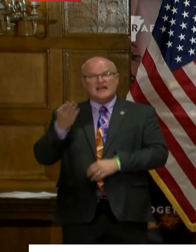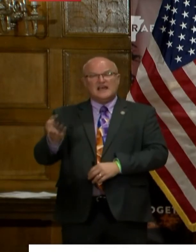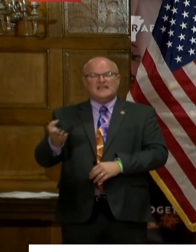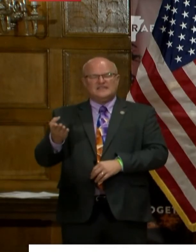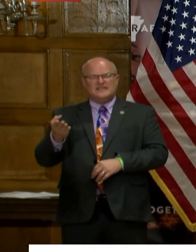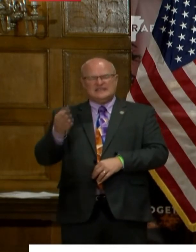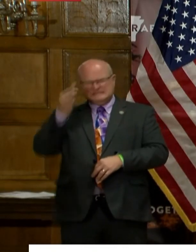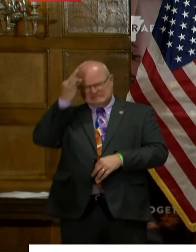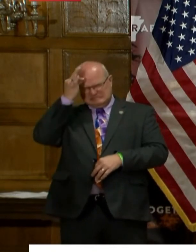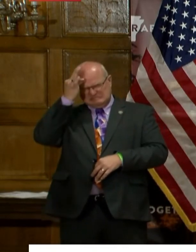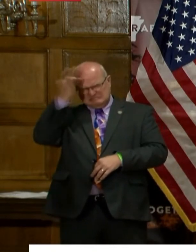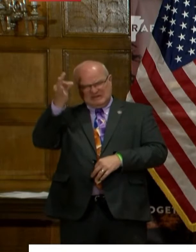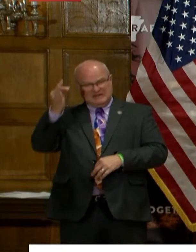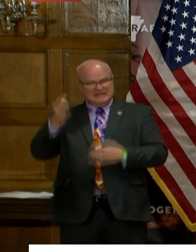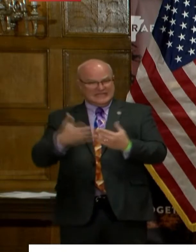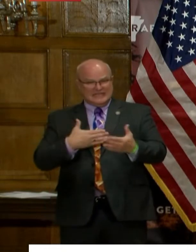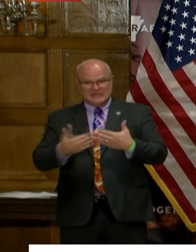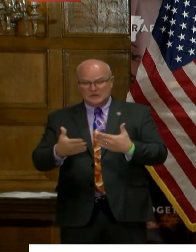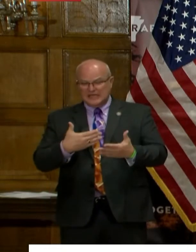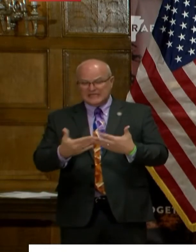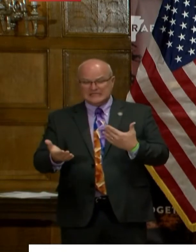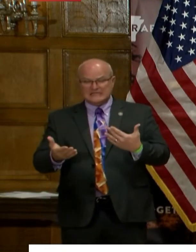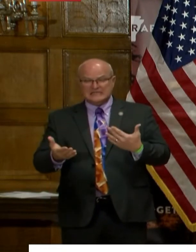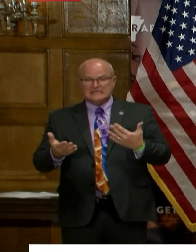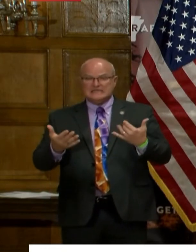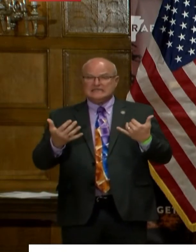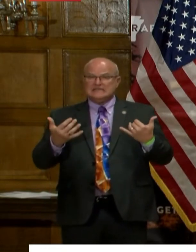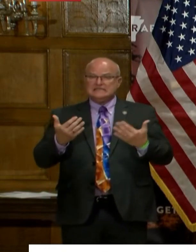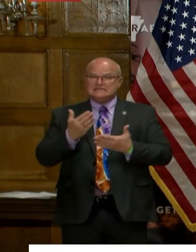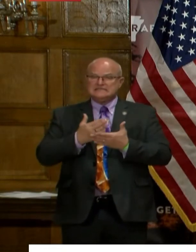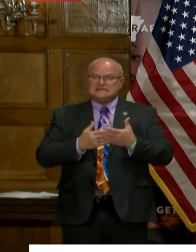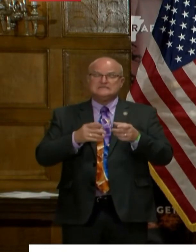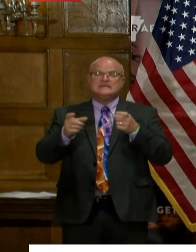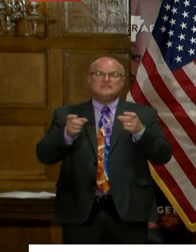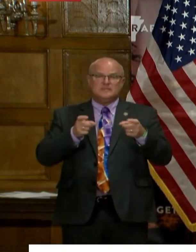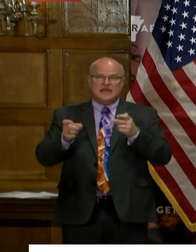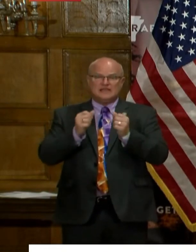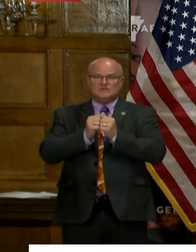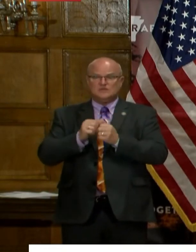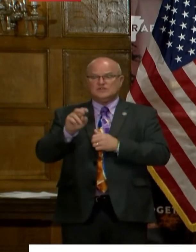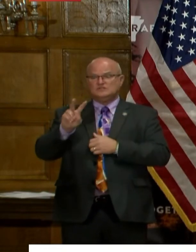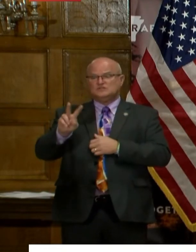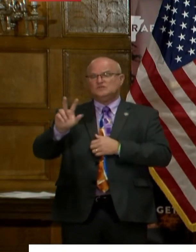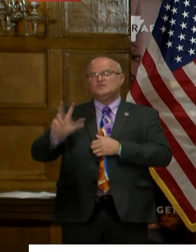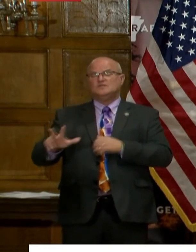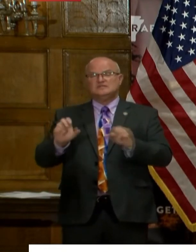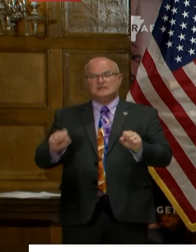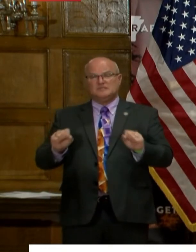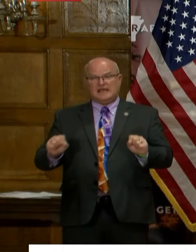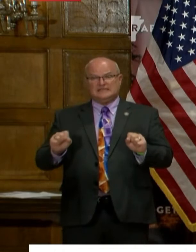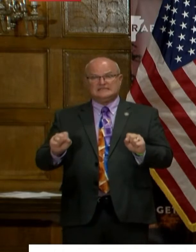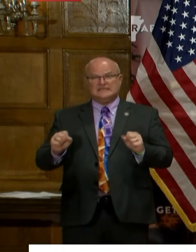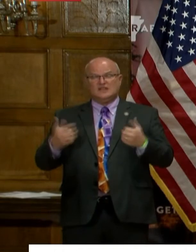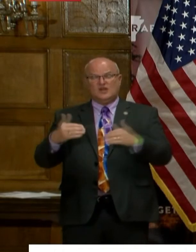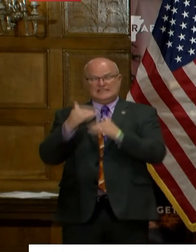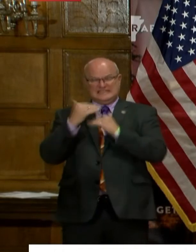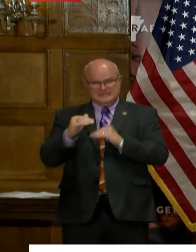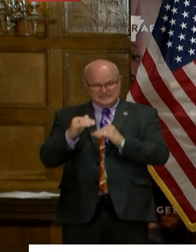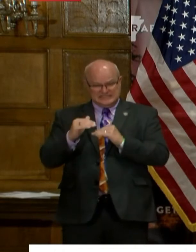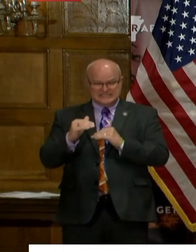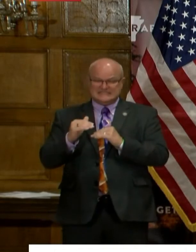thread. In some cases, they have managed with a 2/3 capacity, so they're already